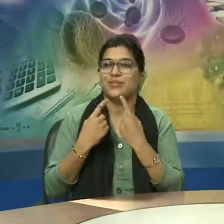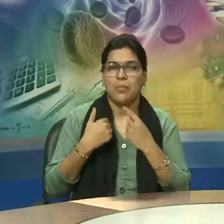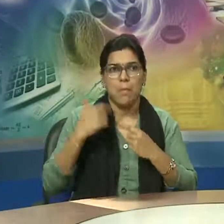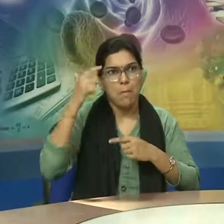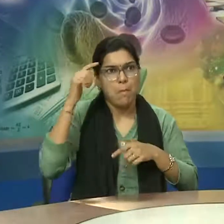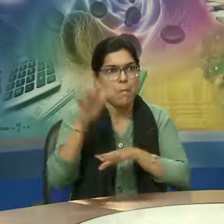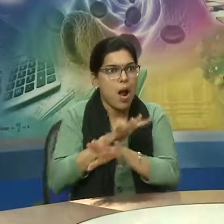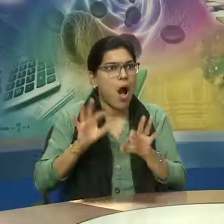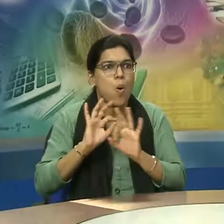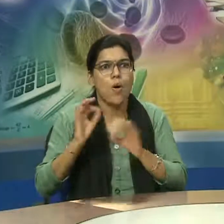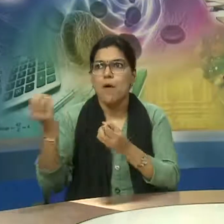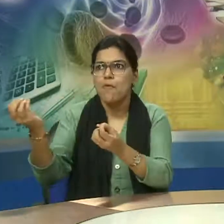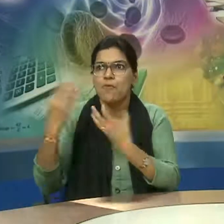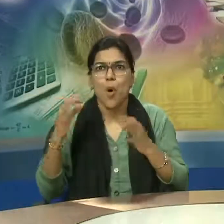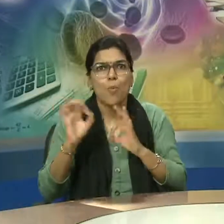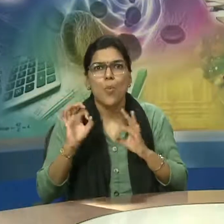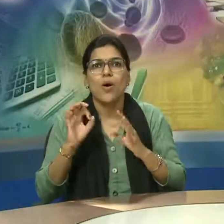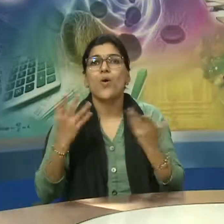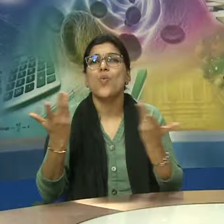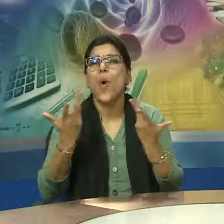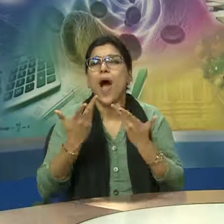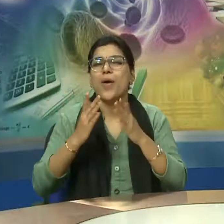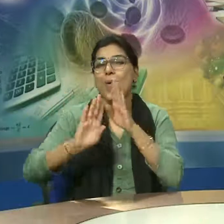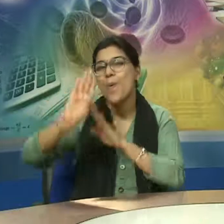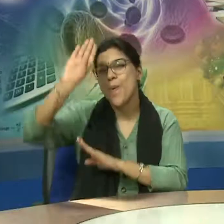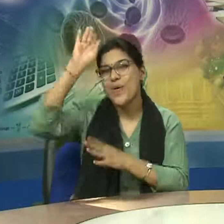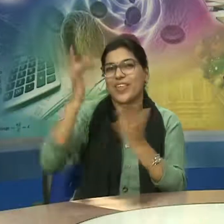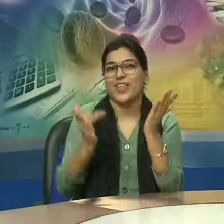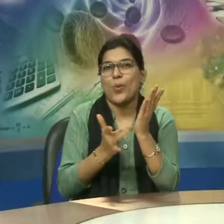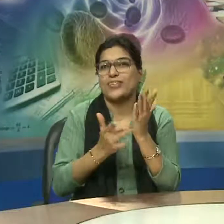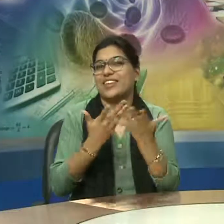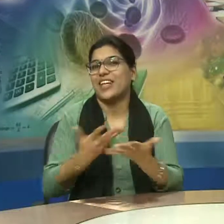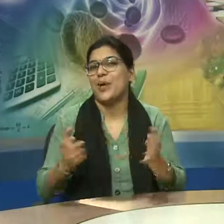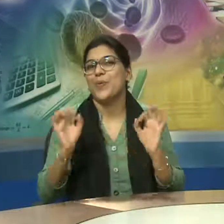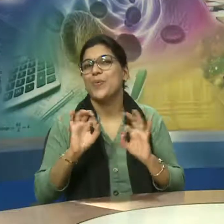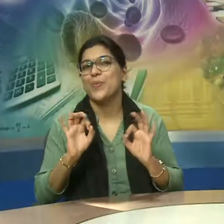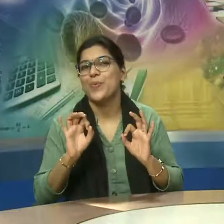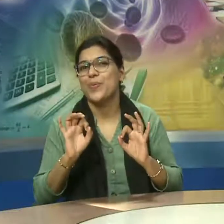faced many difficulty in communicating.